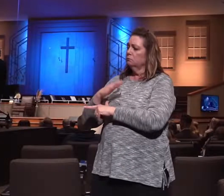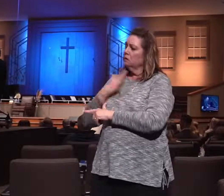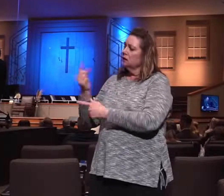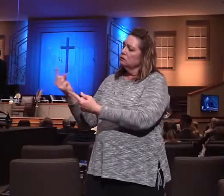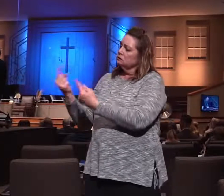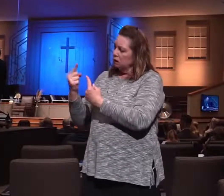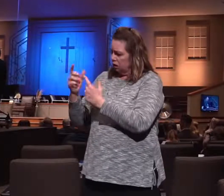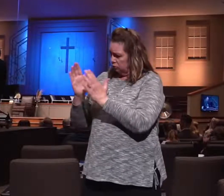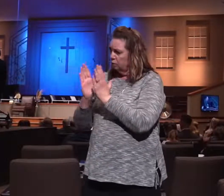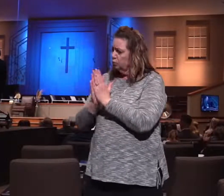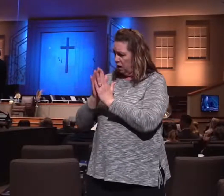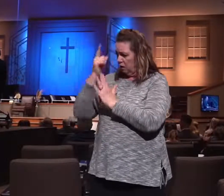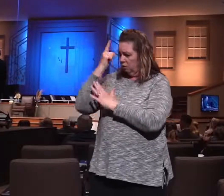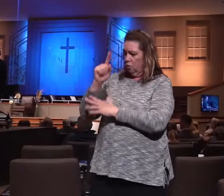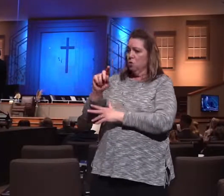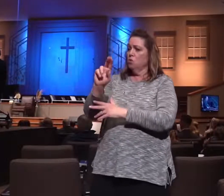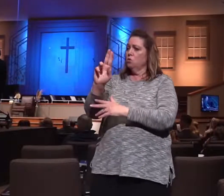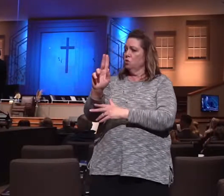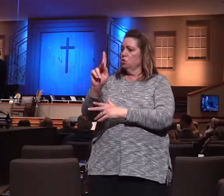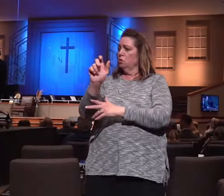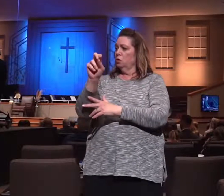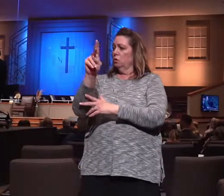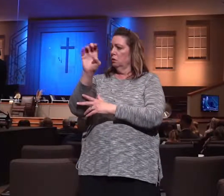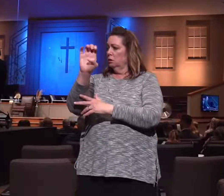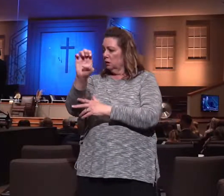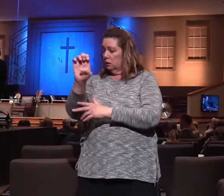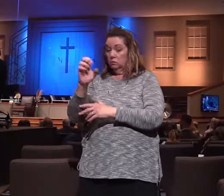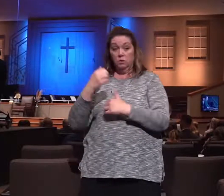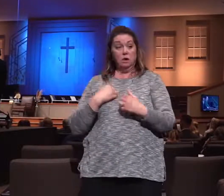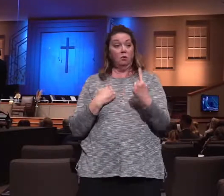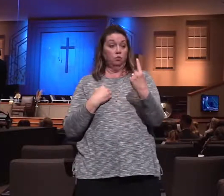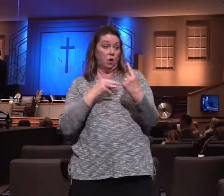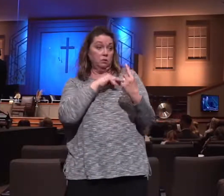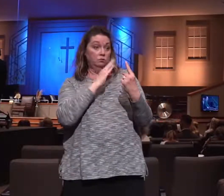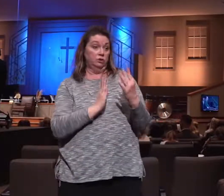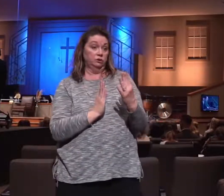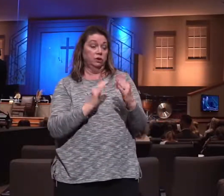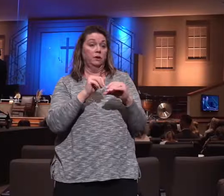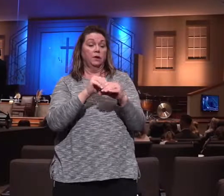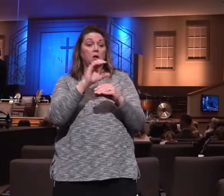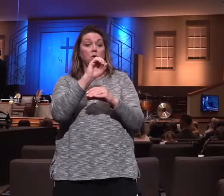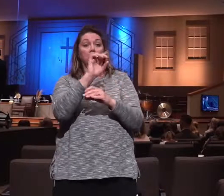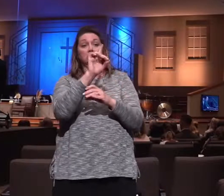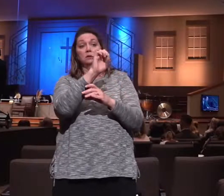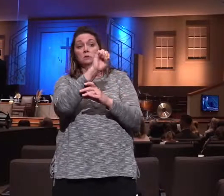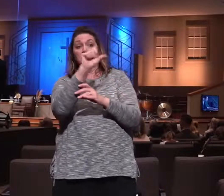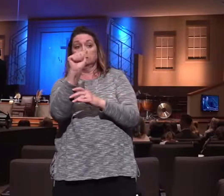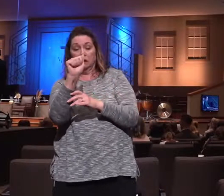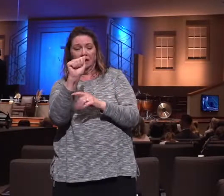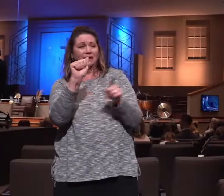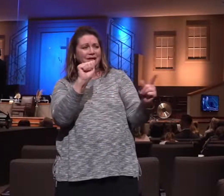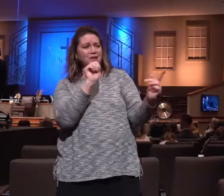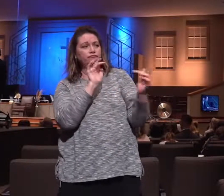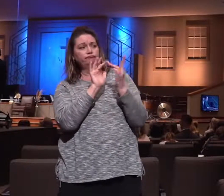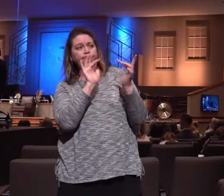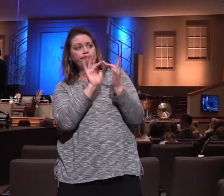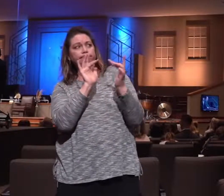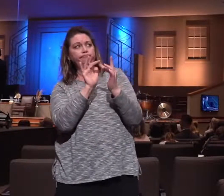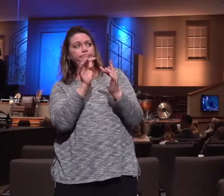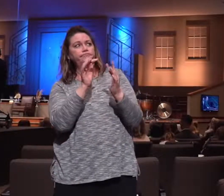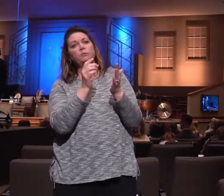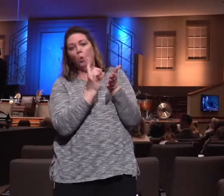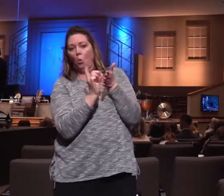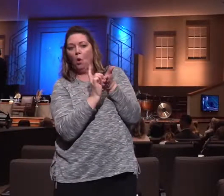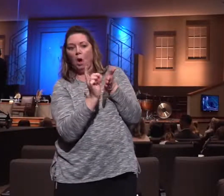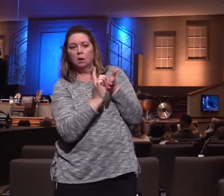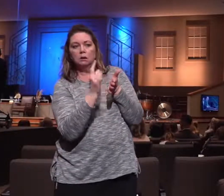We have a missionary right now in Odessa, and he emails me about once a week. And he